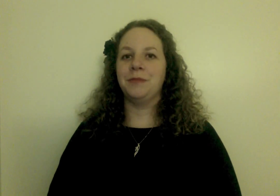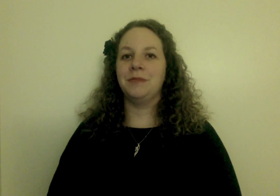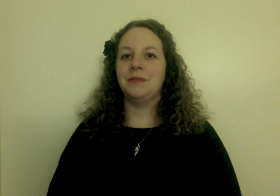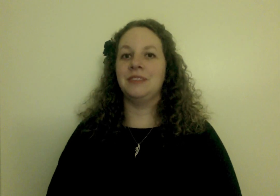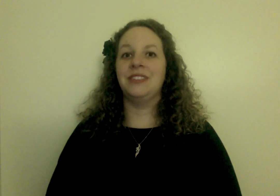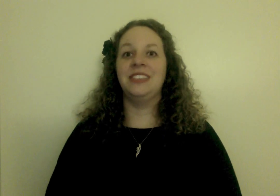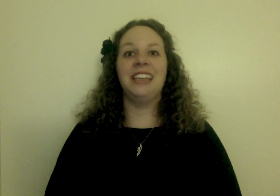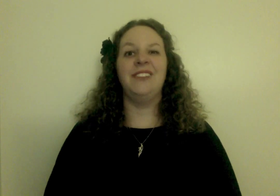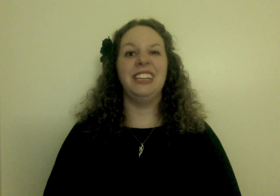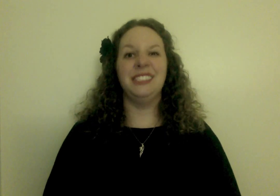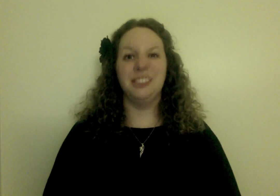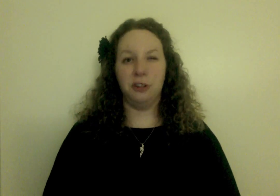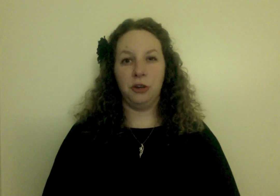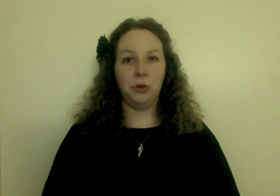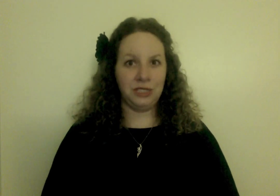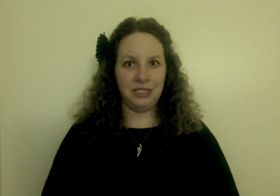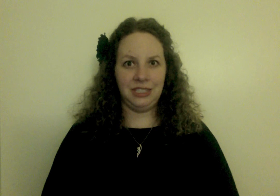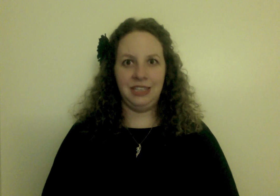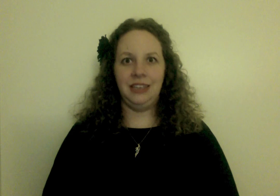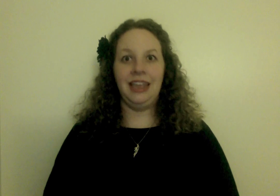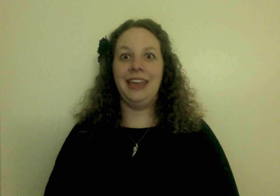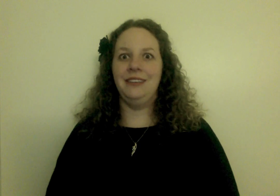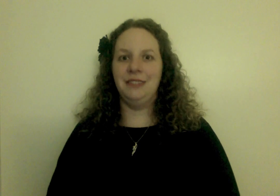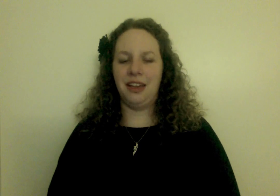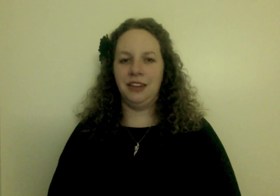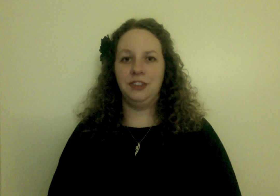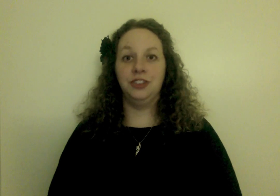And then to have a zero quantity, a none. So.